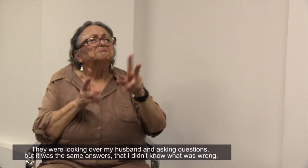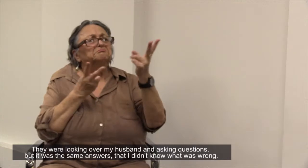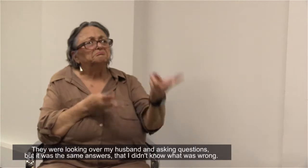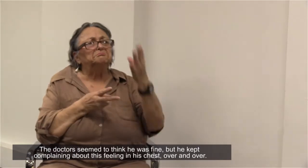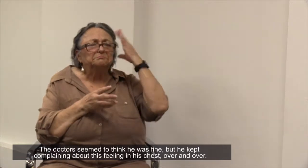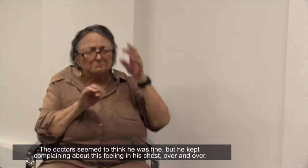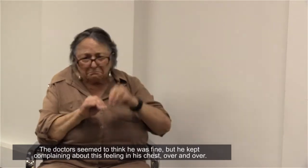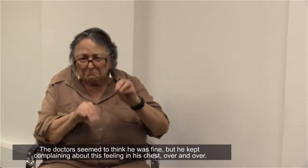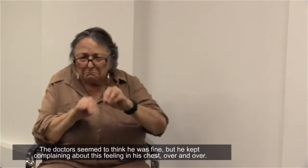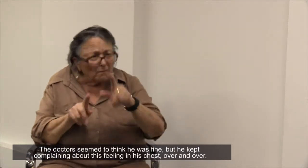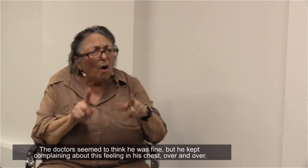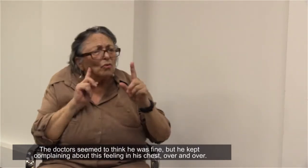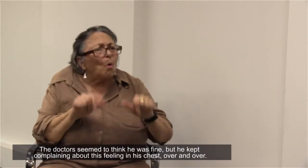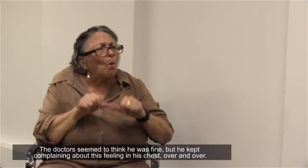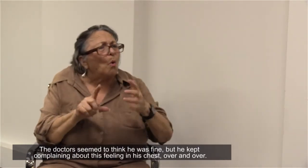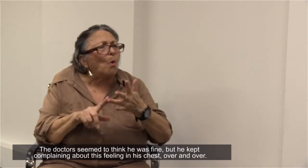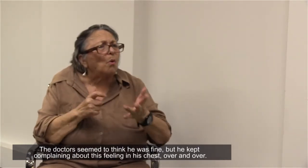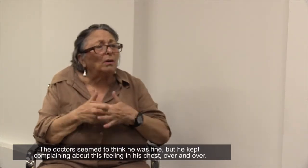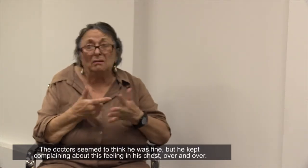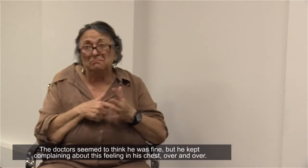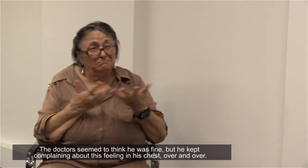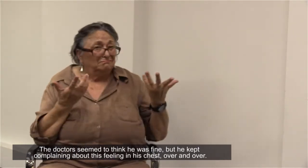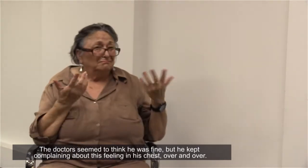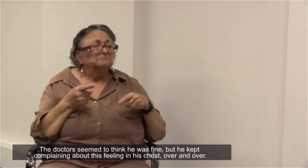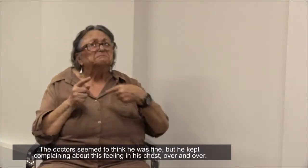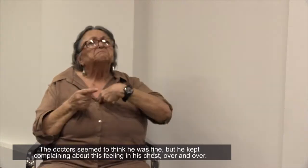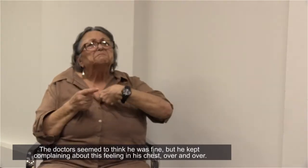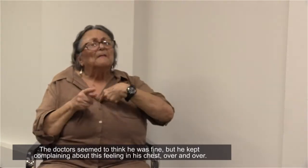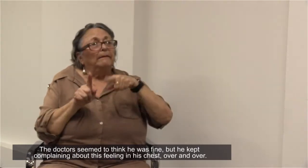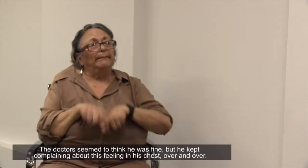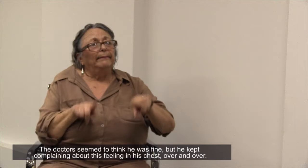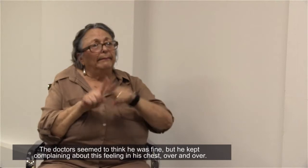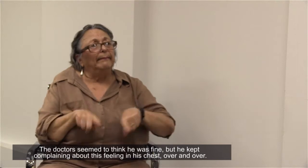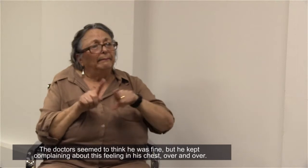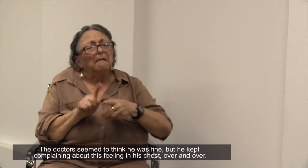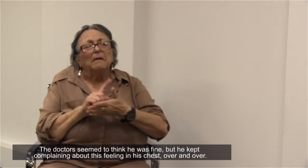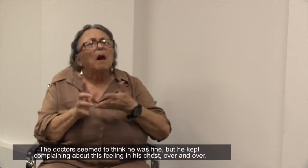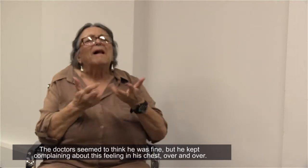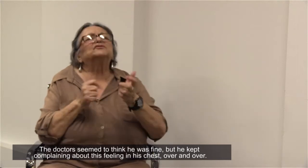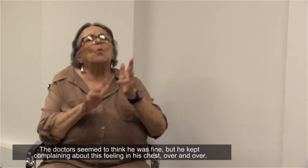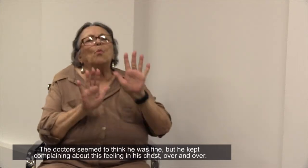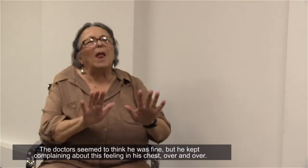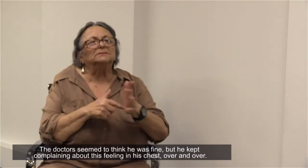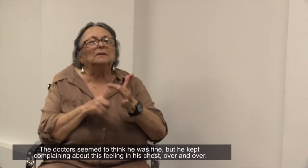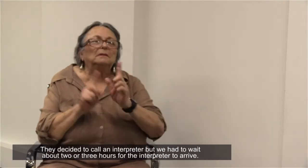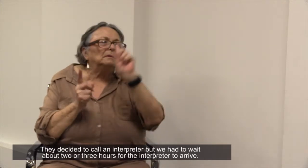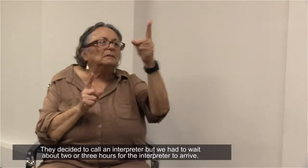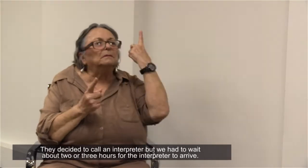wrong. The doctor seemed to think he was fine, but he kept complaining about this feeling in his chest over and over. They decided to call